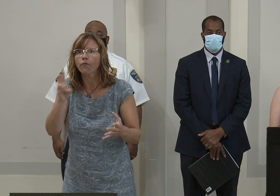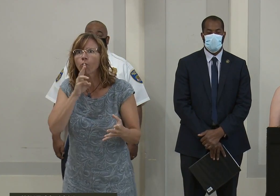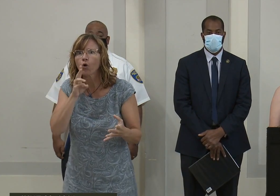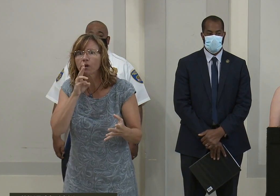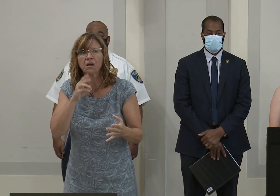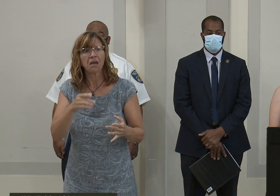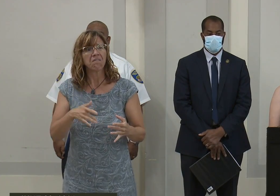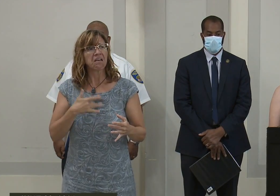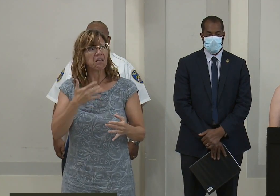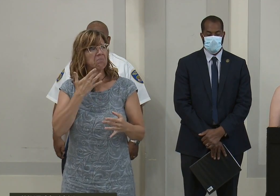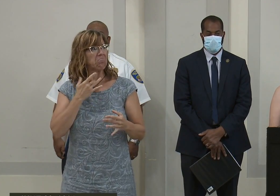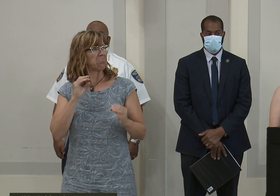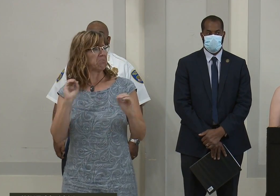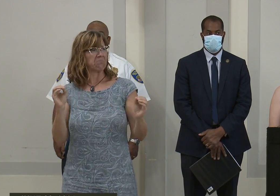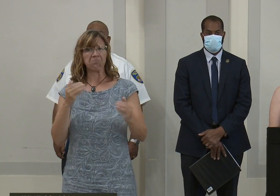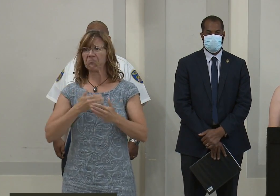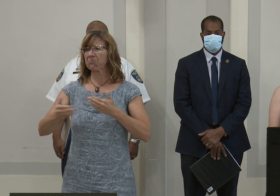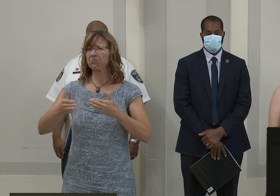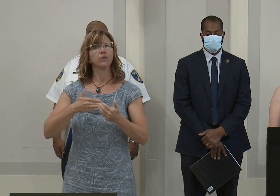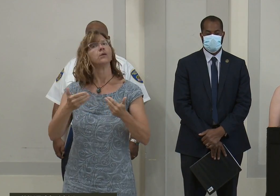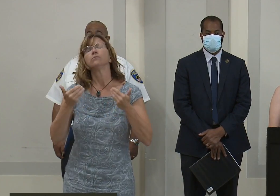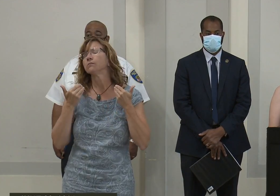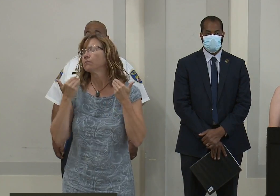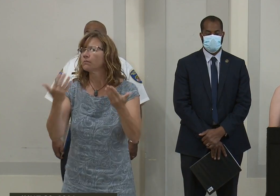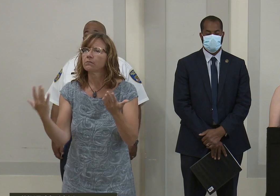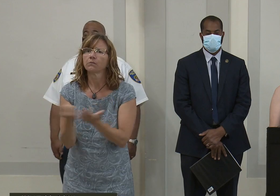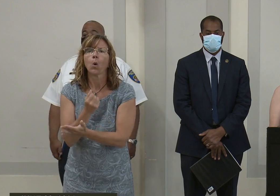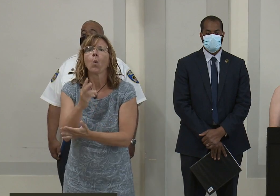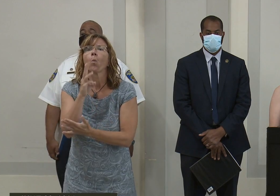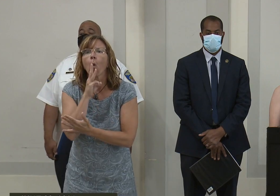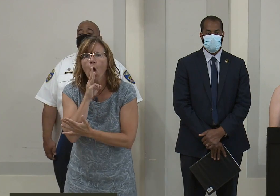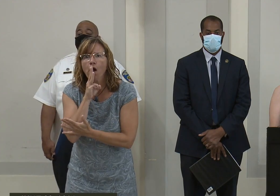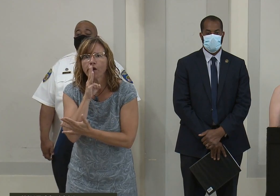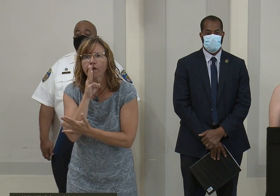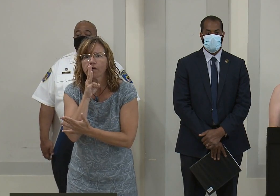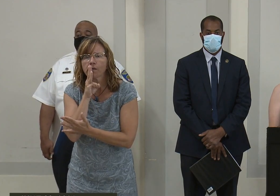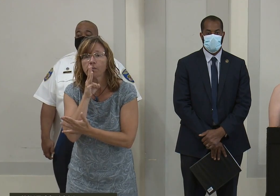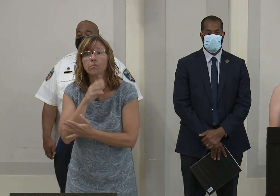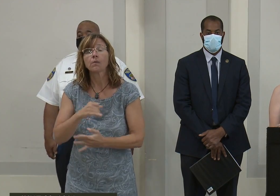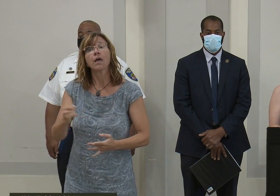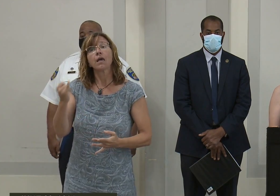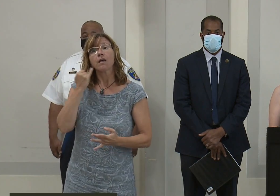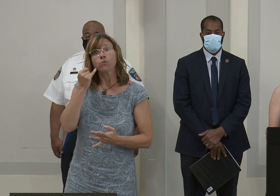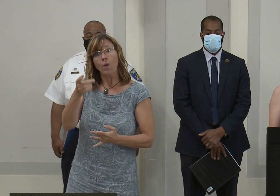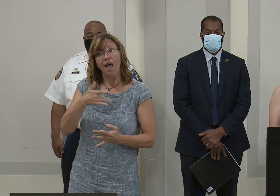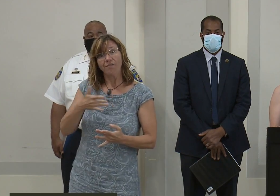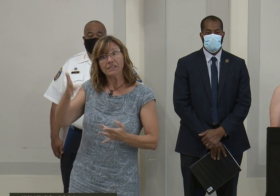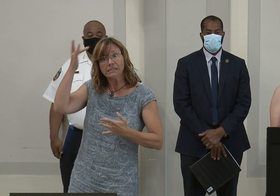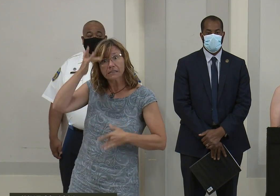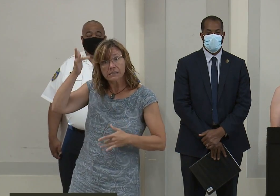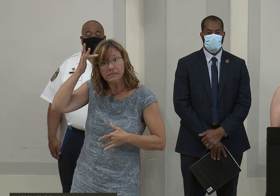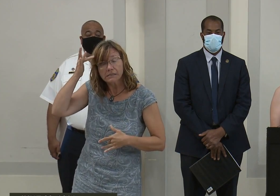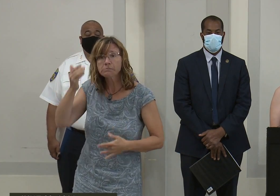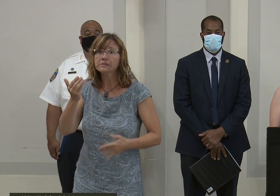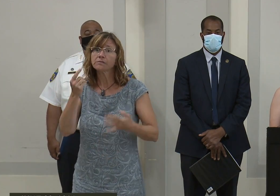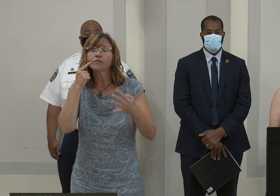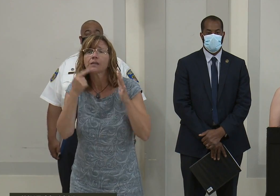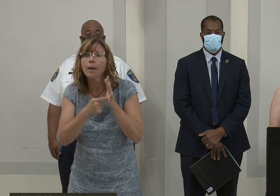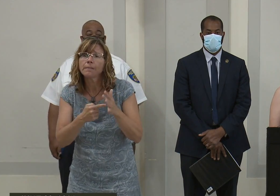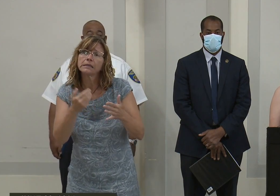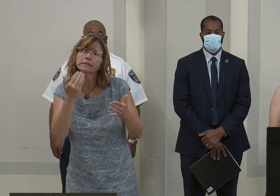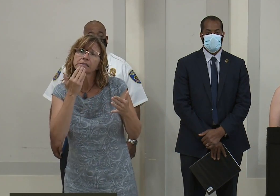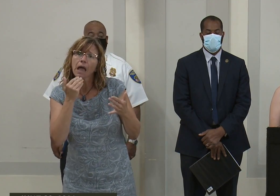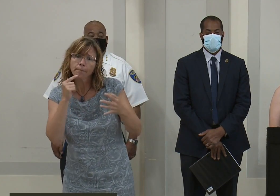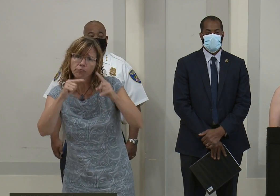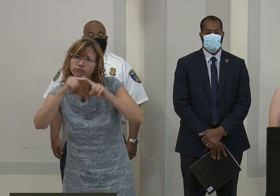or heart, kidney, or liver disease, those on fluid-restricted diets, and those who have a problem with fluid